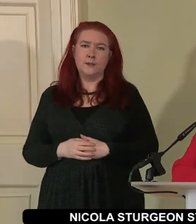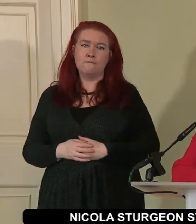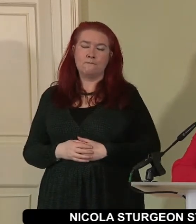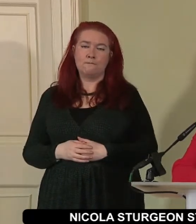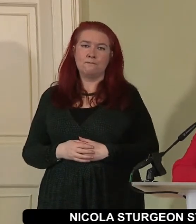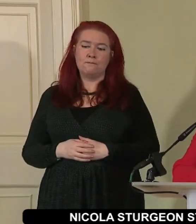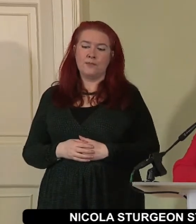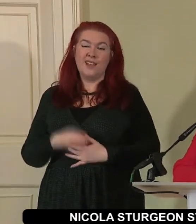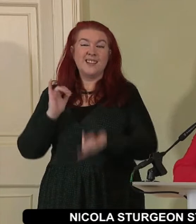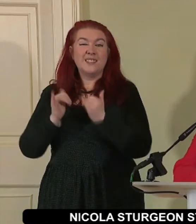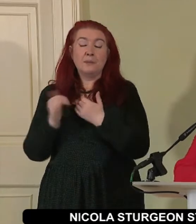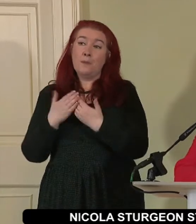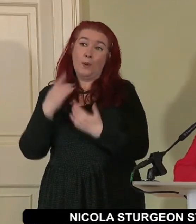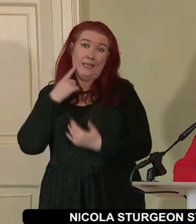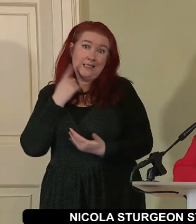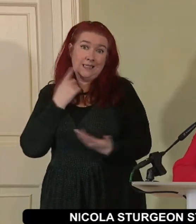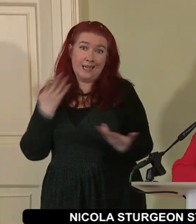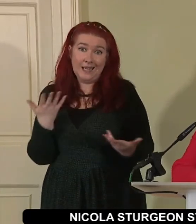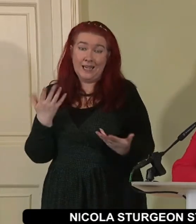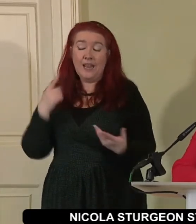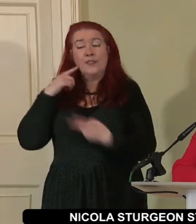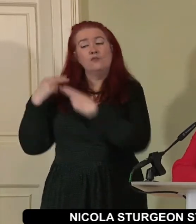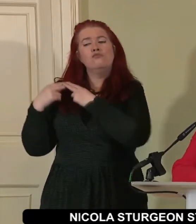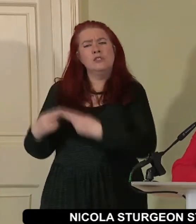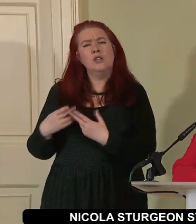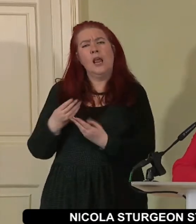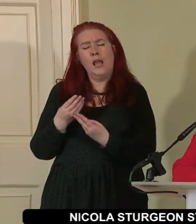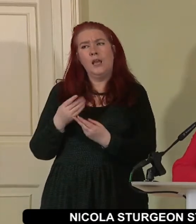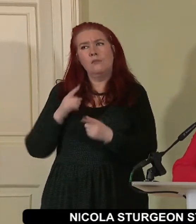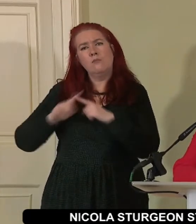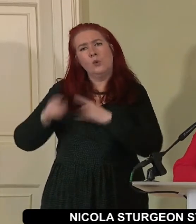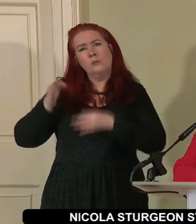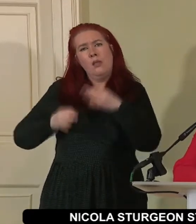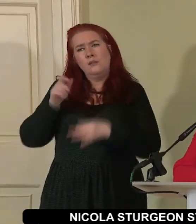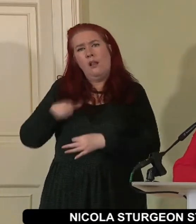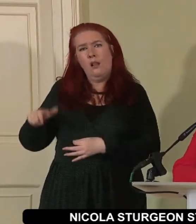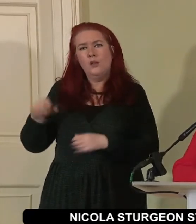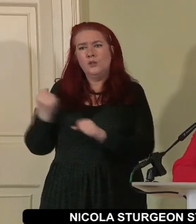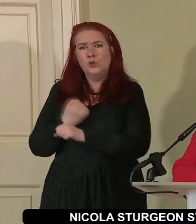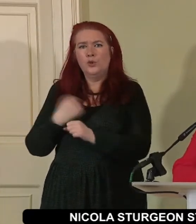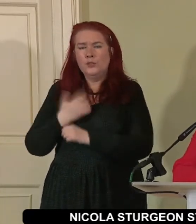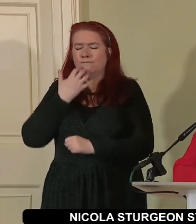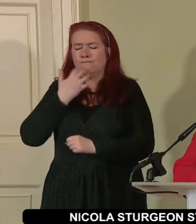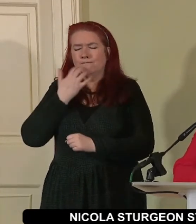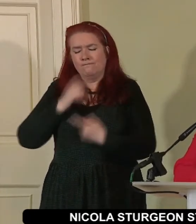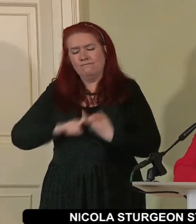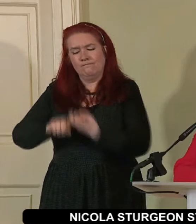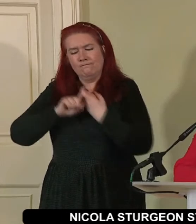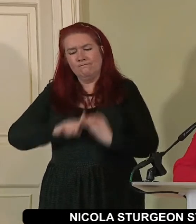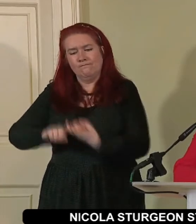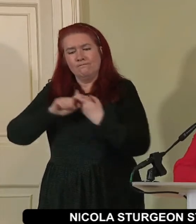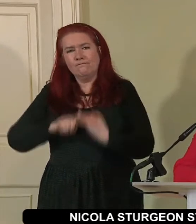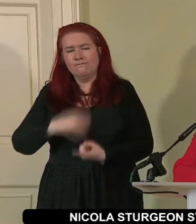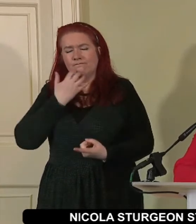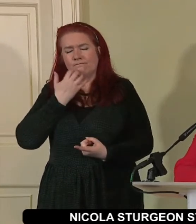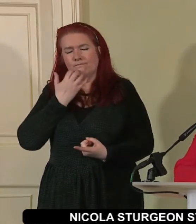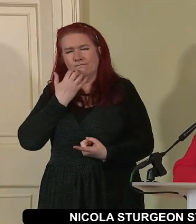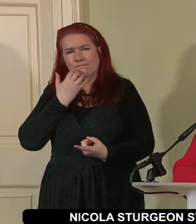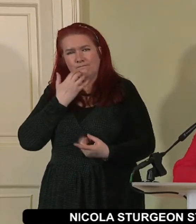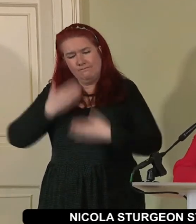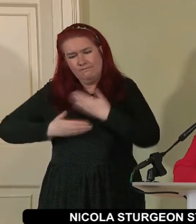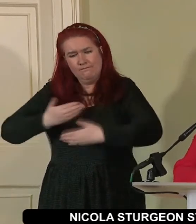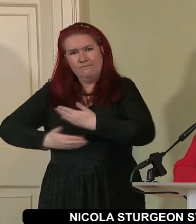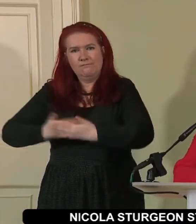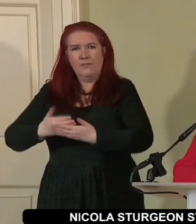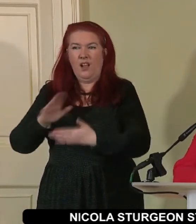sometimes thing to do, and the thing that traditionally politicians tend to do, is just to cling on and on and on and on and on until, you know, everybody